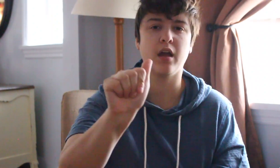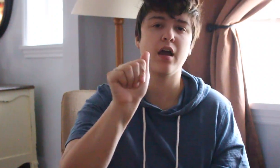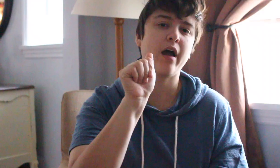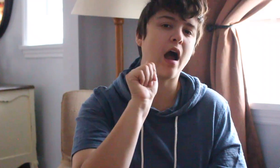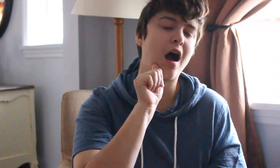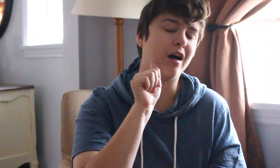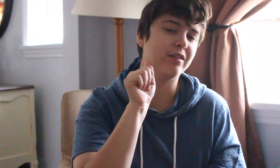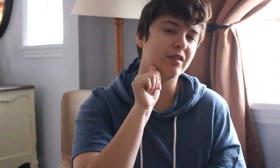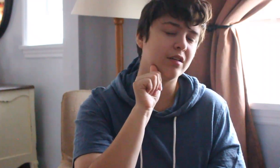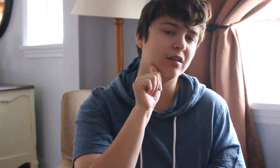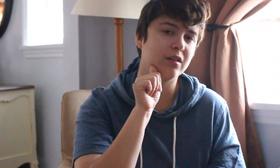Aunt.